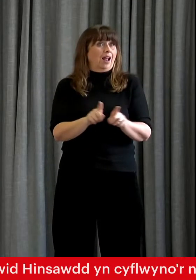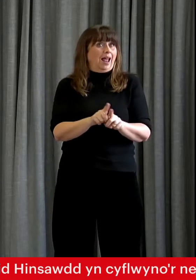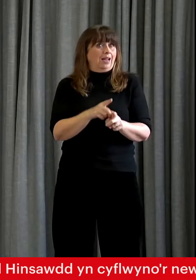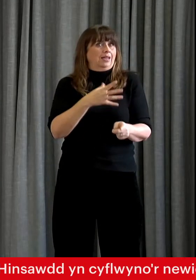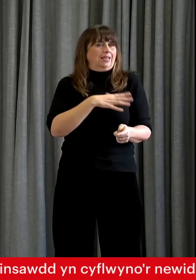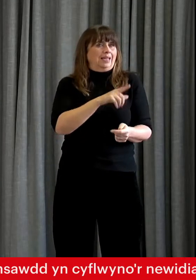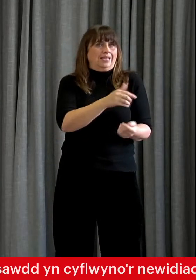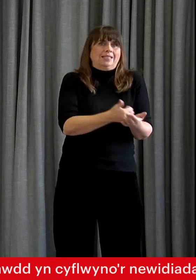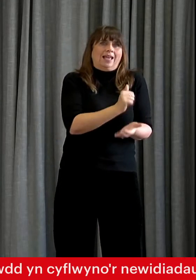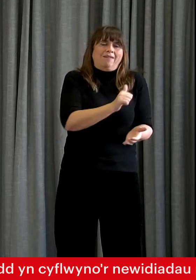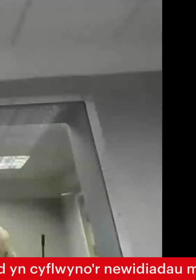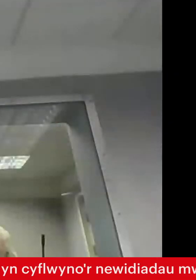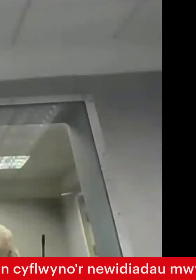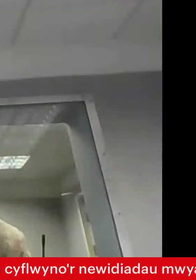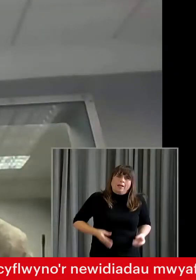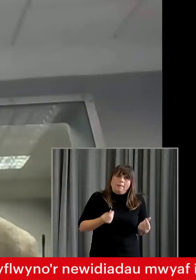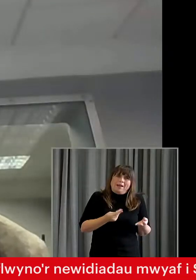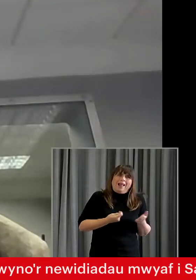tenants.